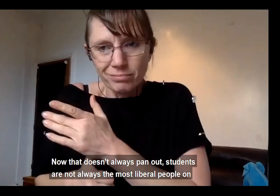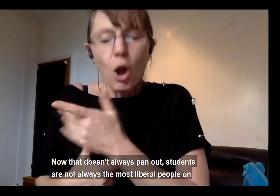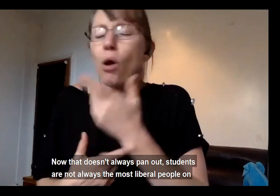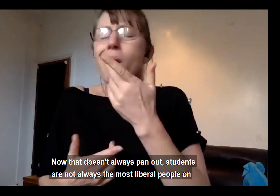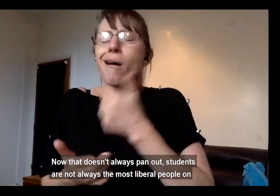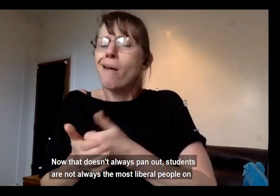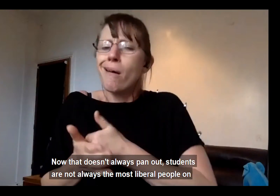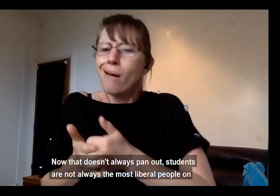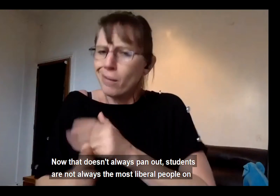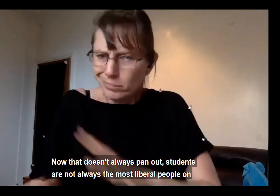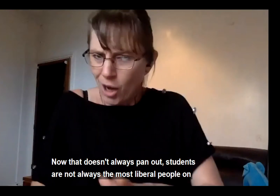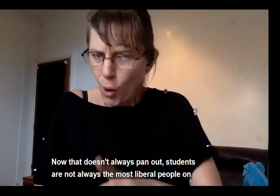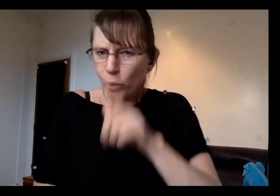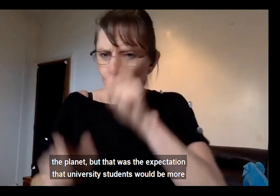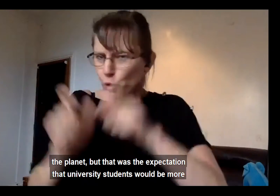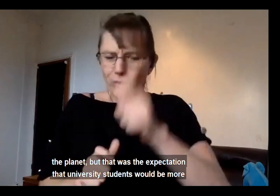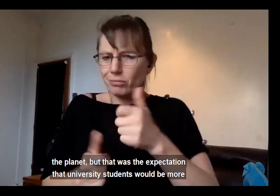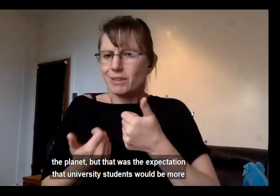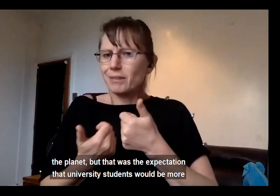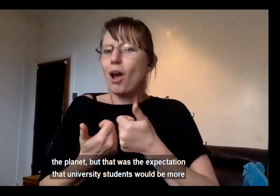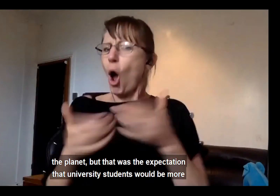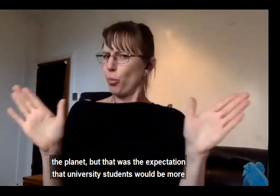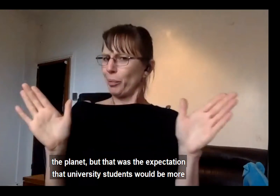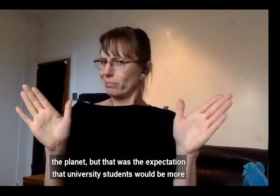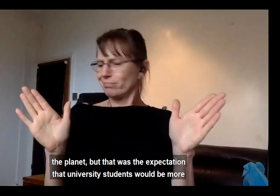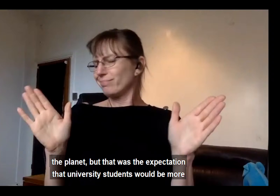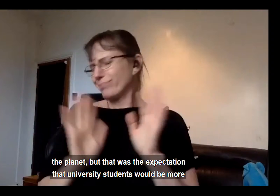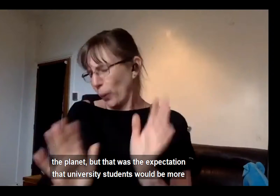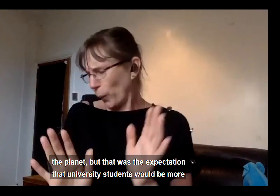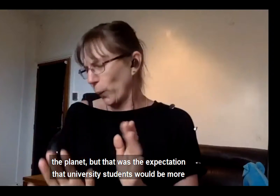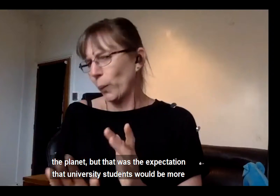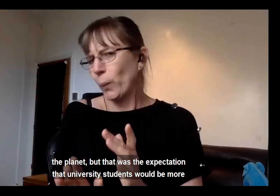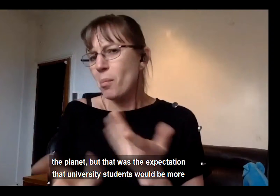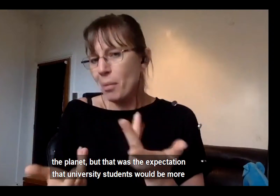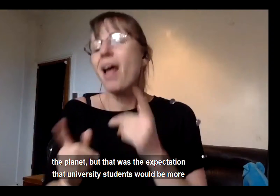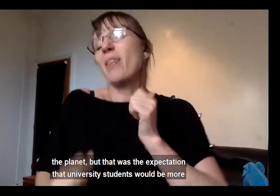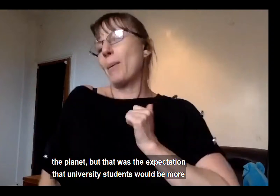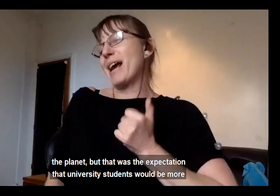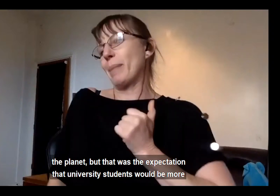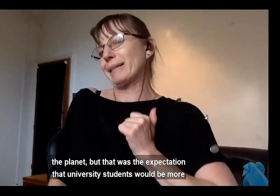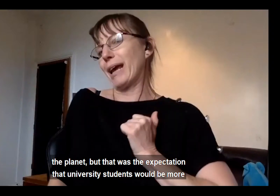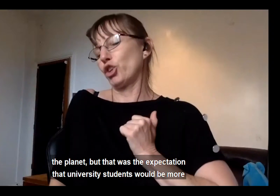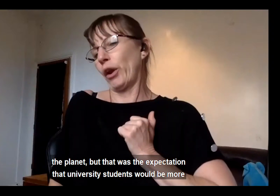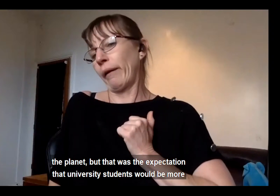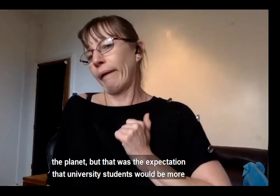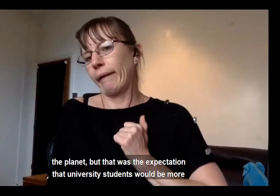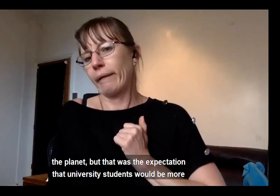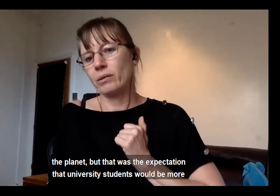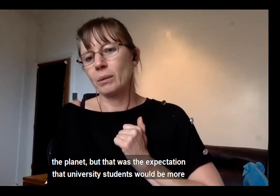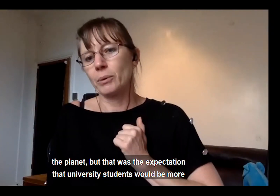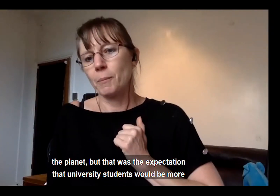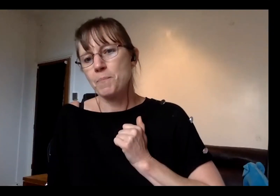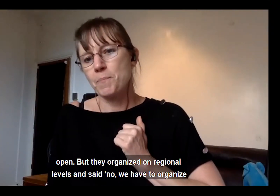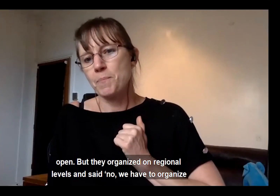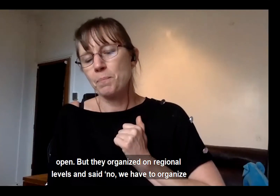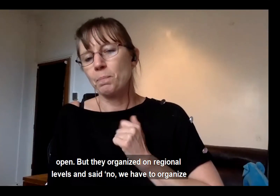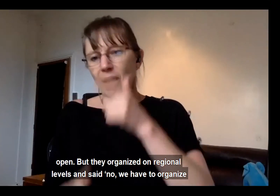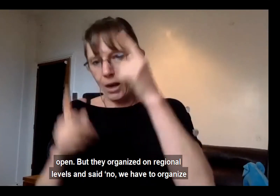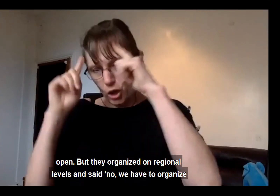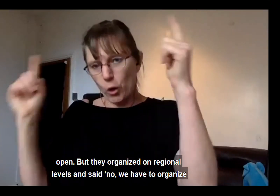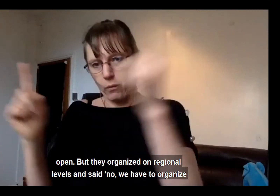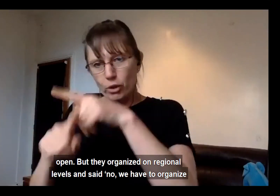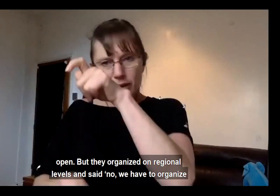out. Students are not always the most liberal people on the planet, but that was the expectation. That university students would be